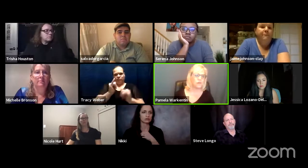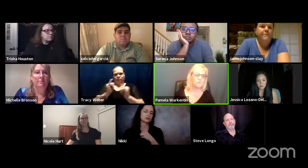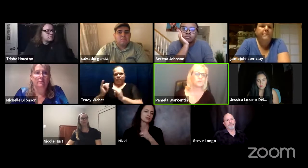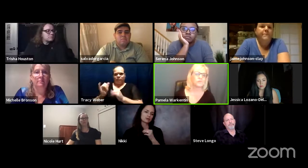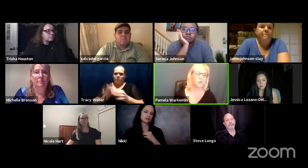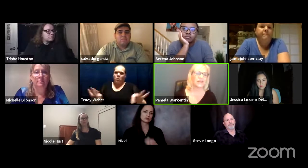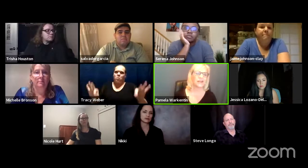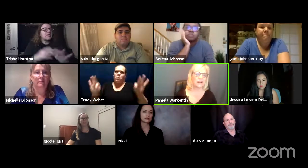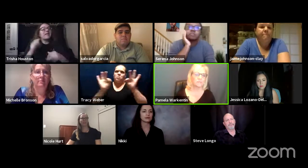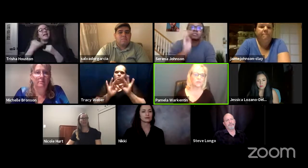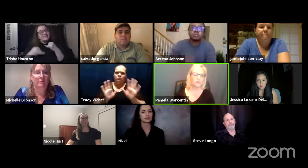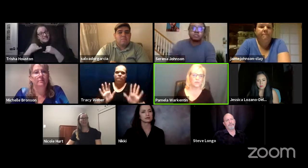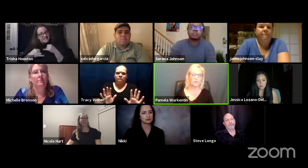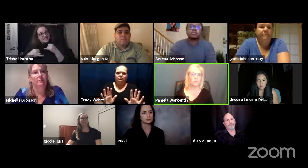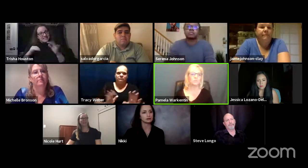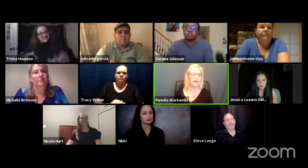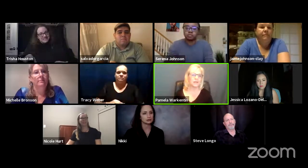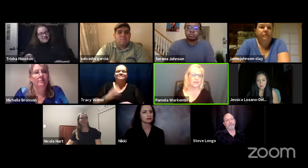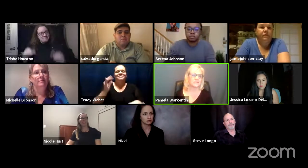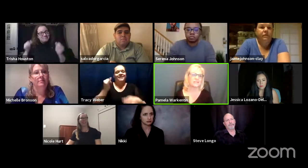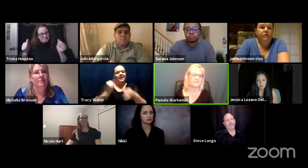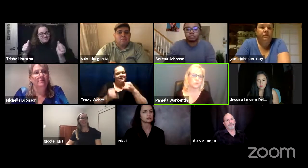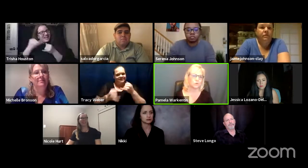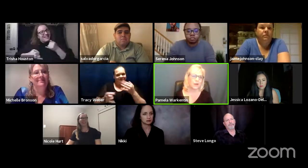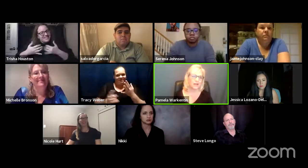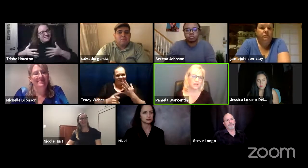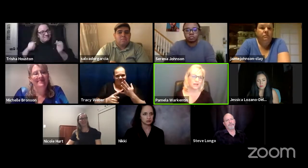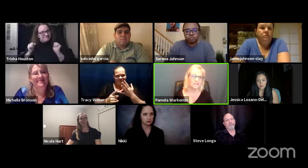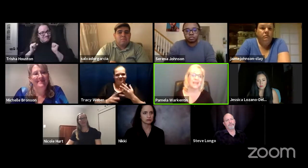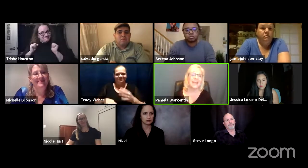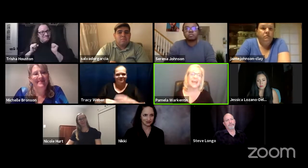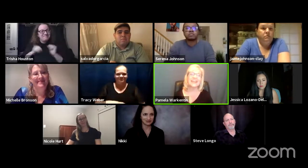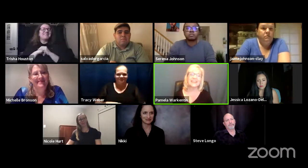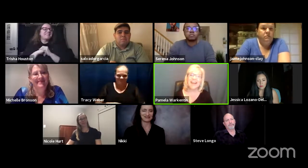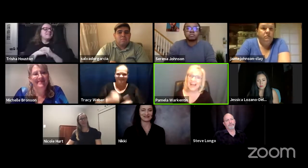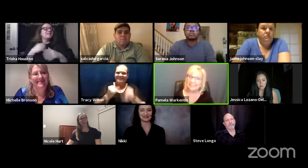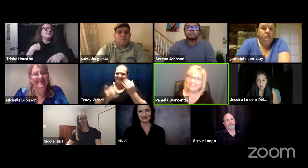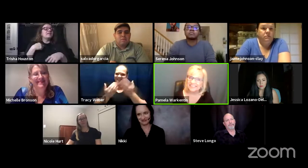we move forward and adopt those bylaws as our new bylaws. And